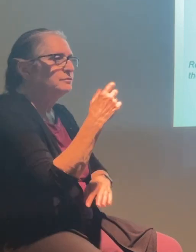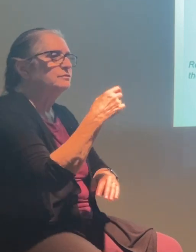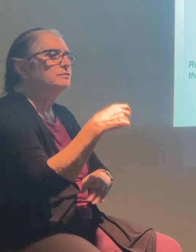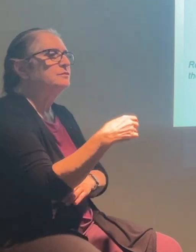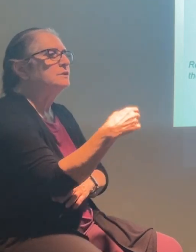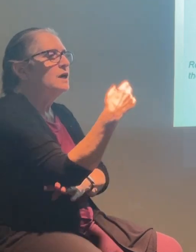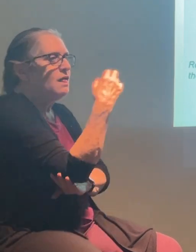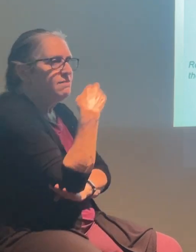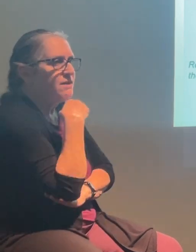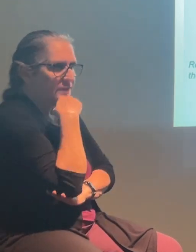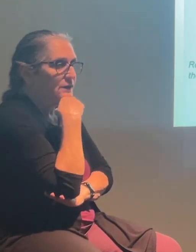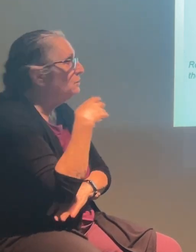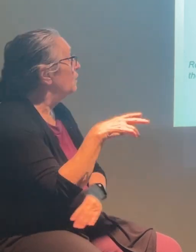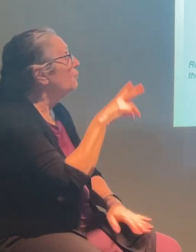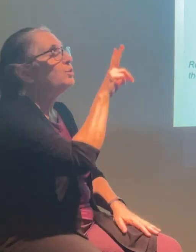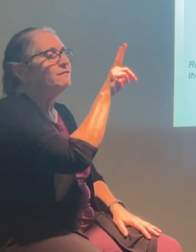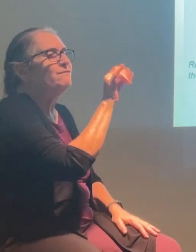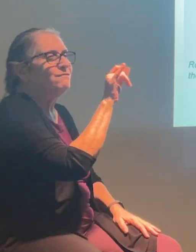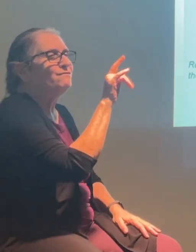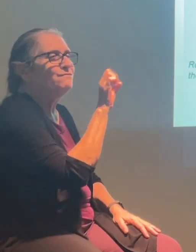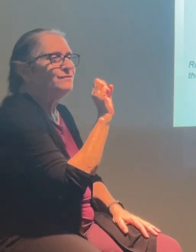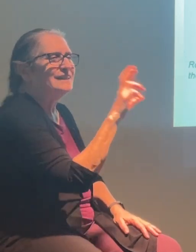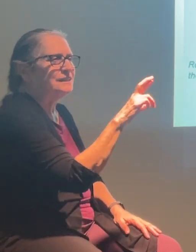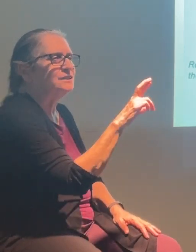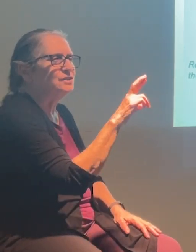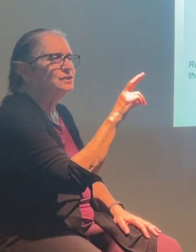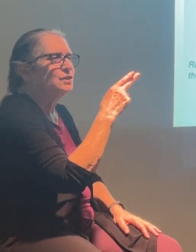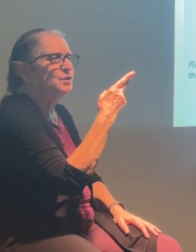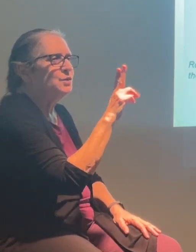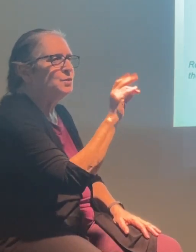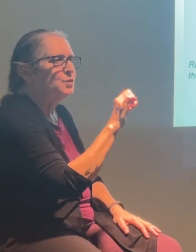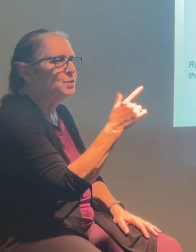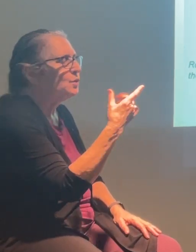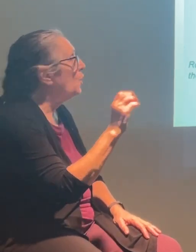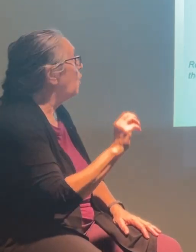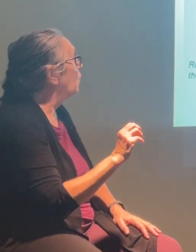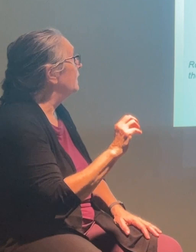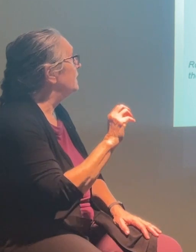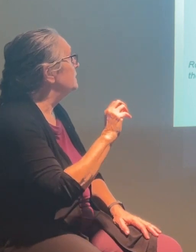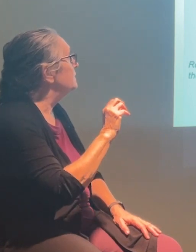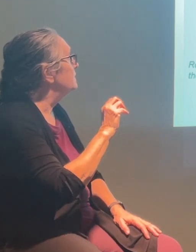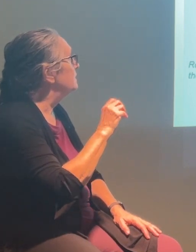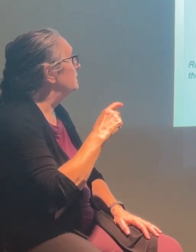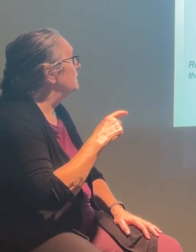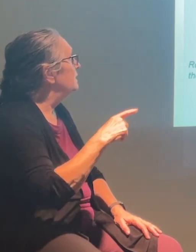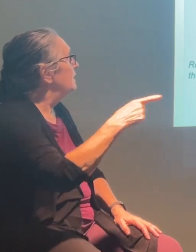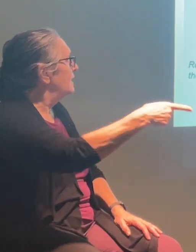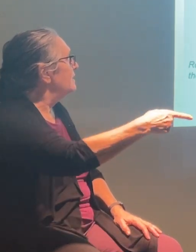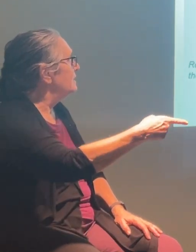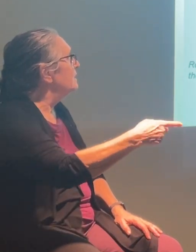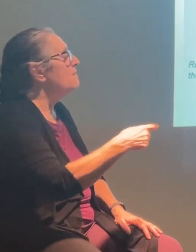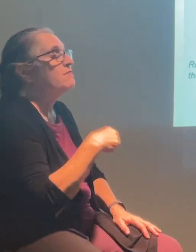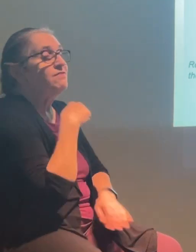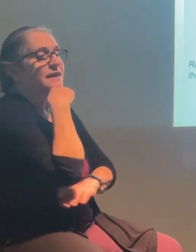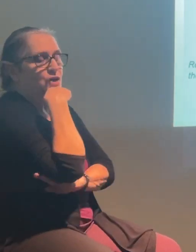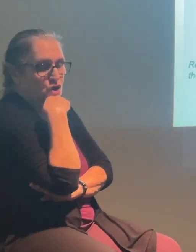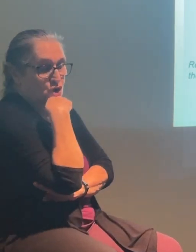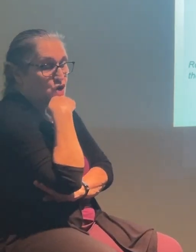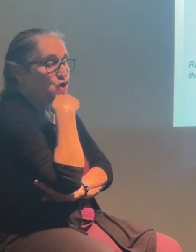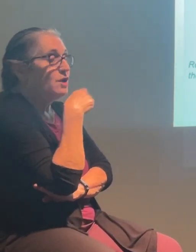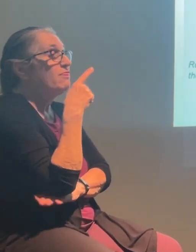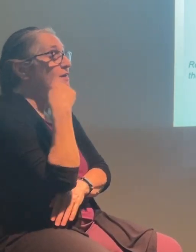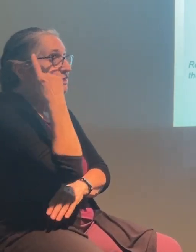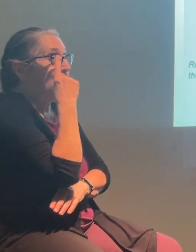to Victor Hugo, in plaster, so it's not faded. though the thinker